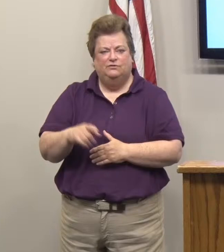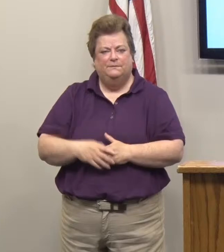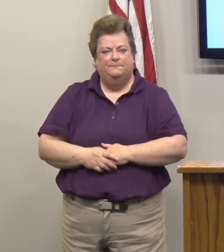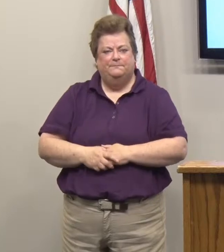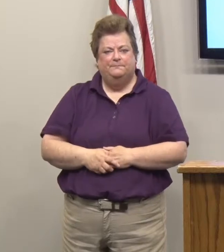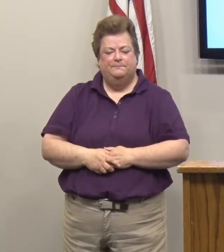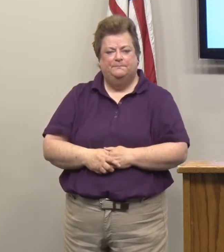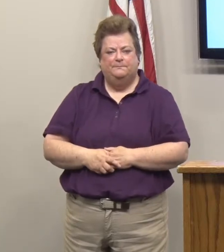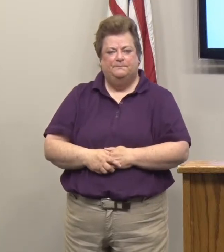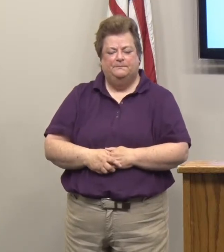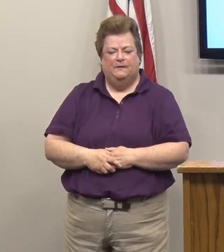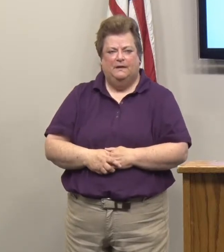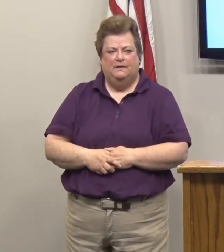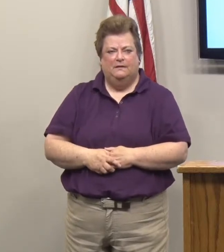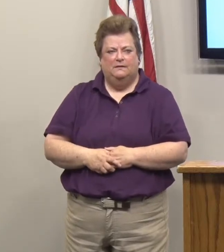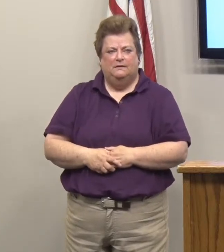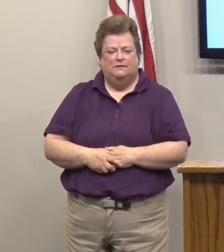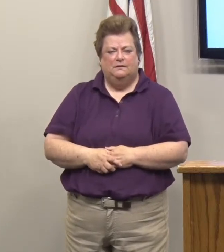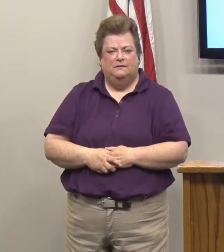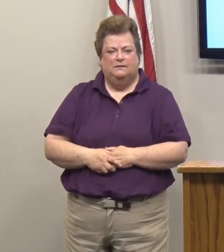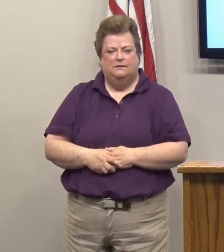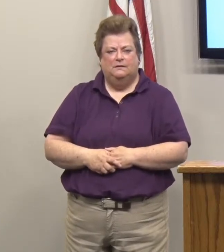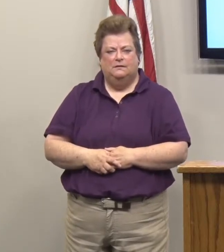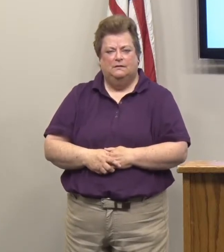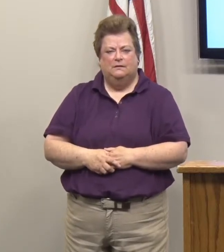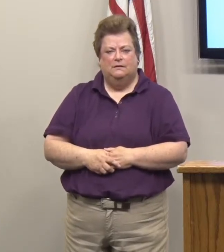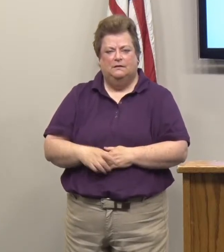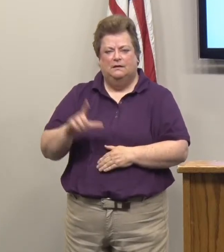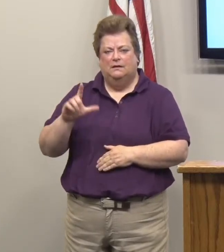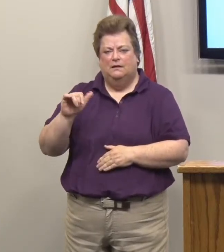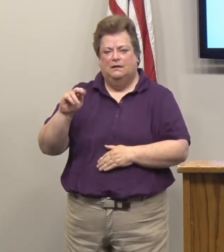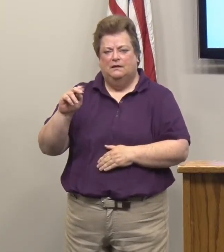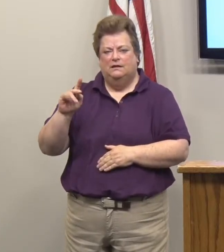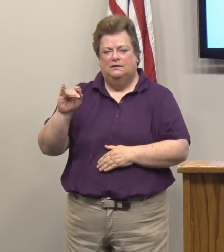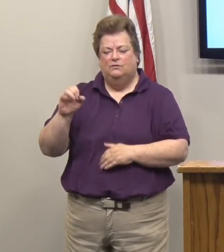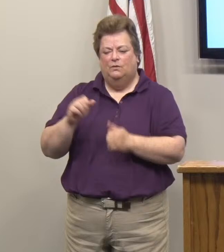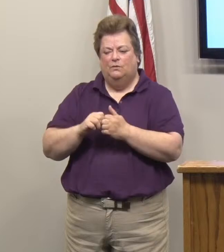on to Target last night, where they were no longer peaceful, they were arrested.